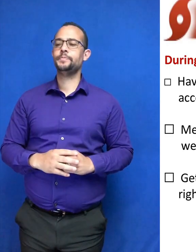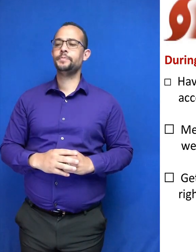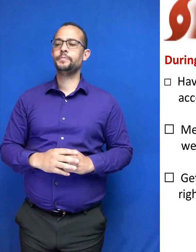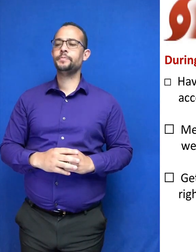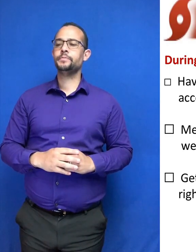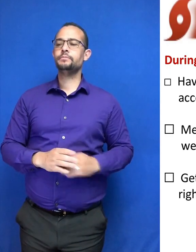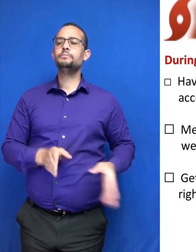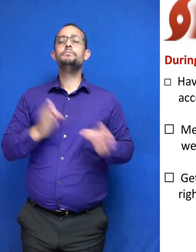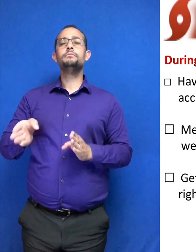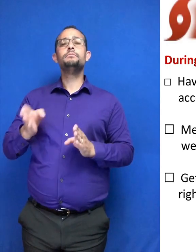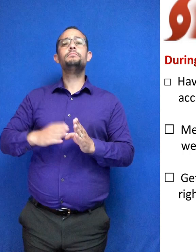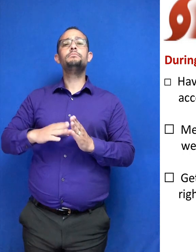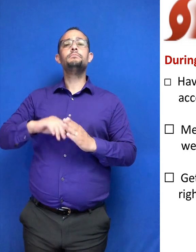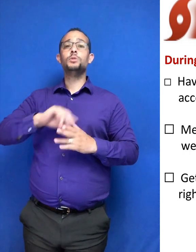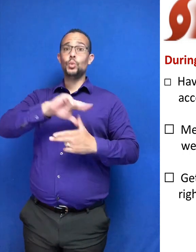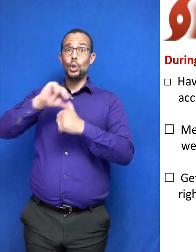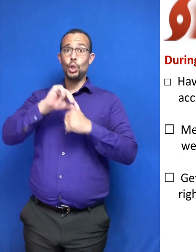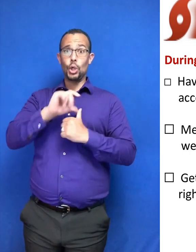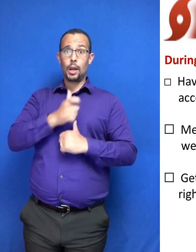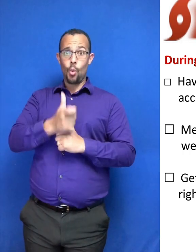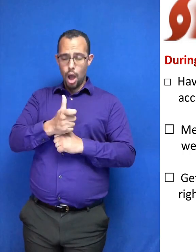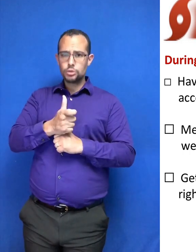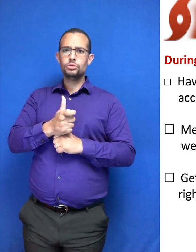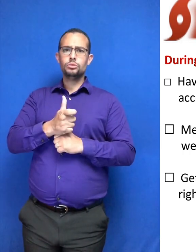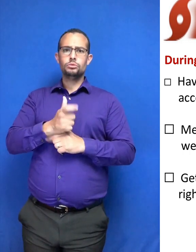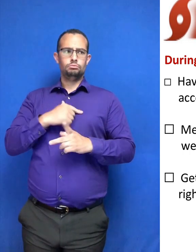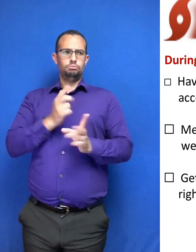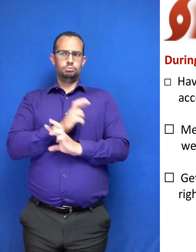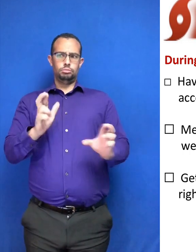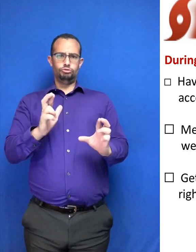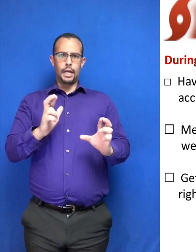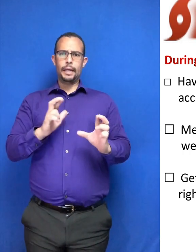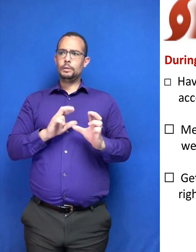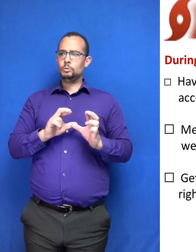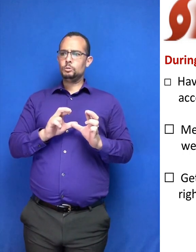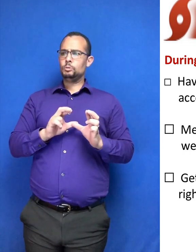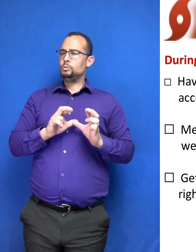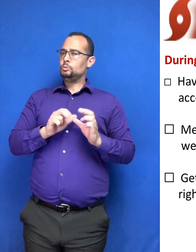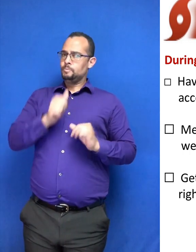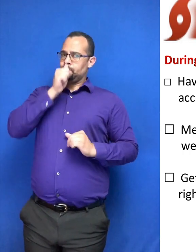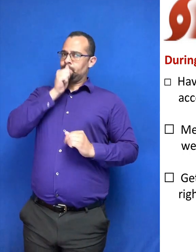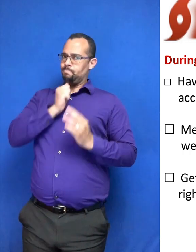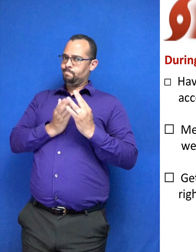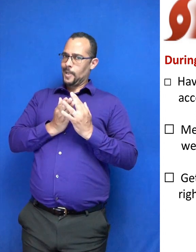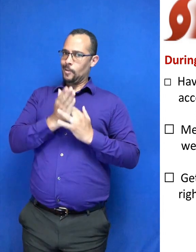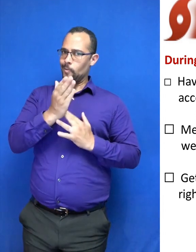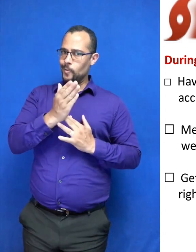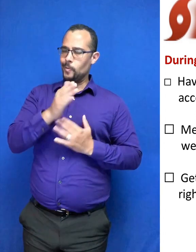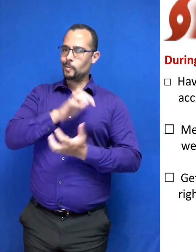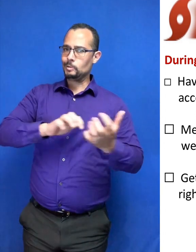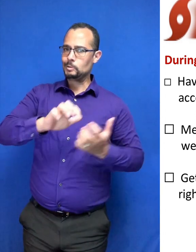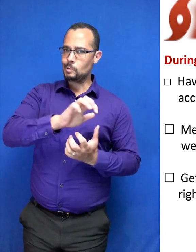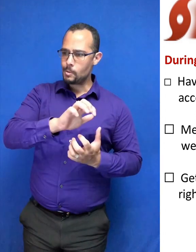So during a hurricane watch, be prepared to ride out the storm, and if you're ordered to, be ready to